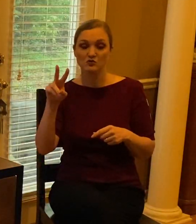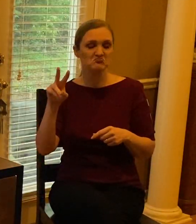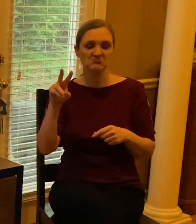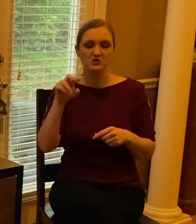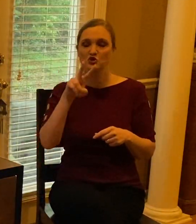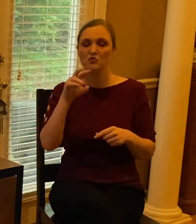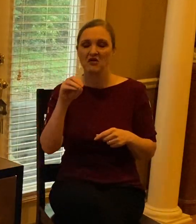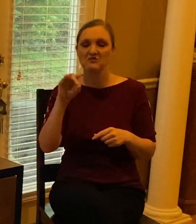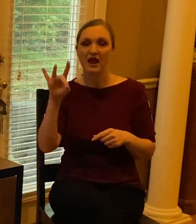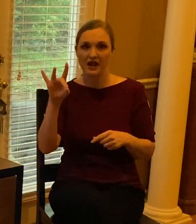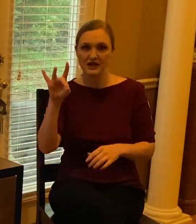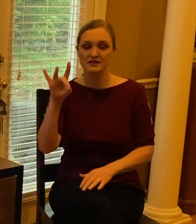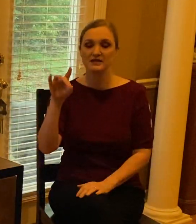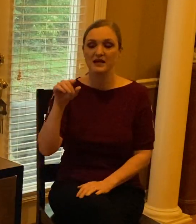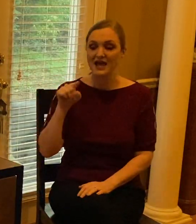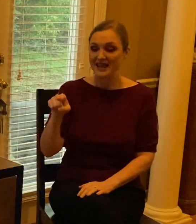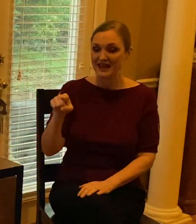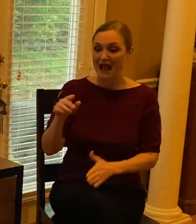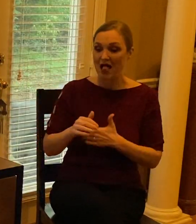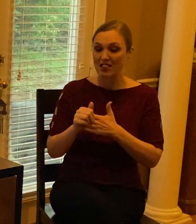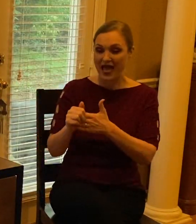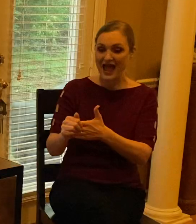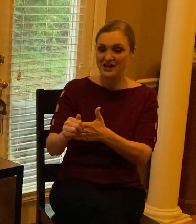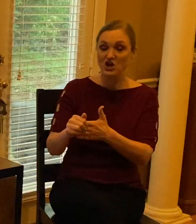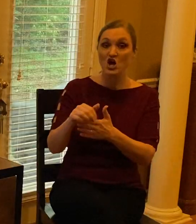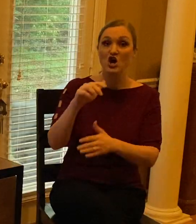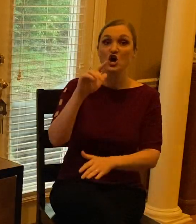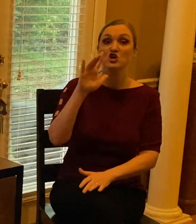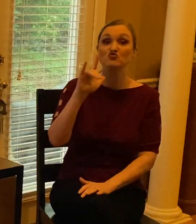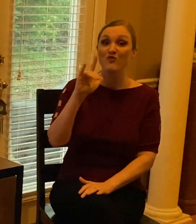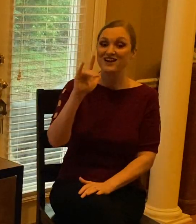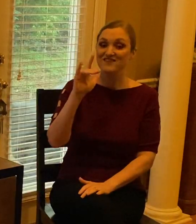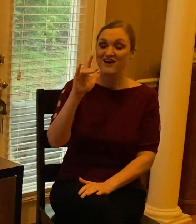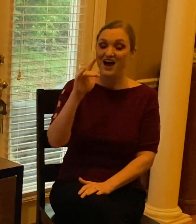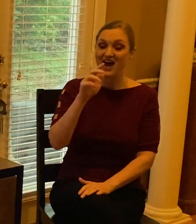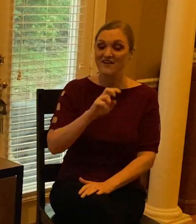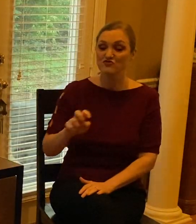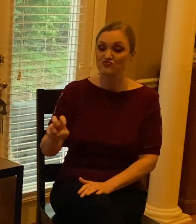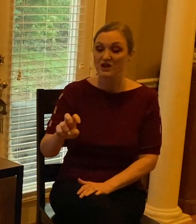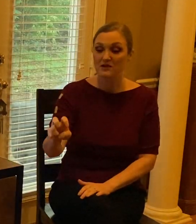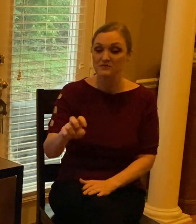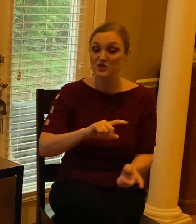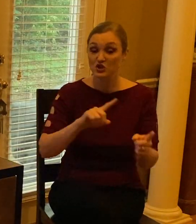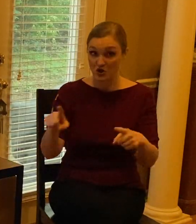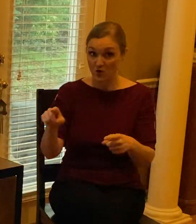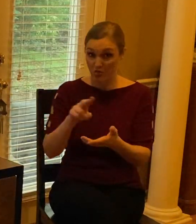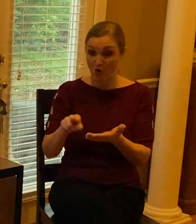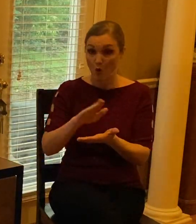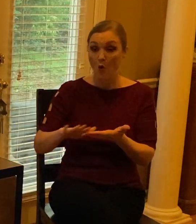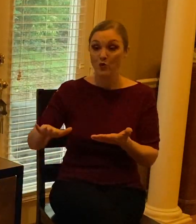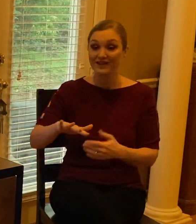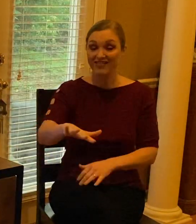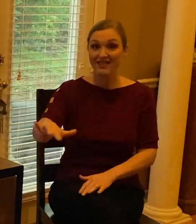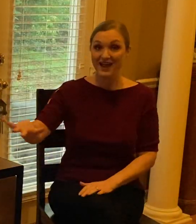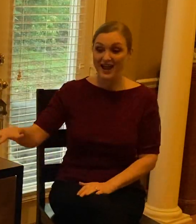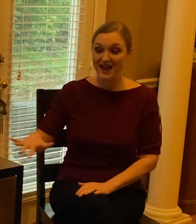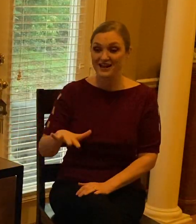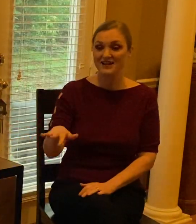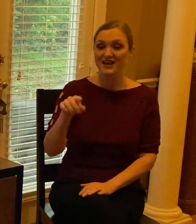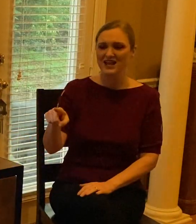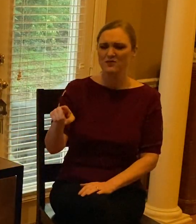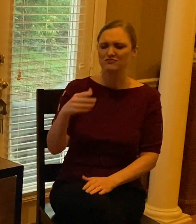actually 2008, he led 25 trips to the Holy Lands. He was an